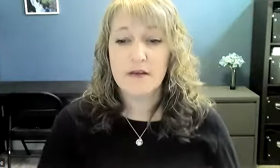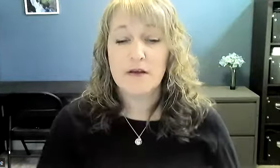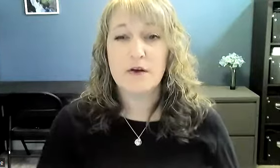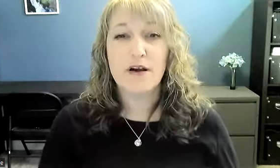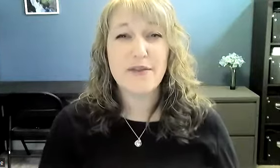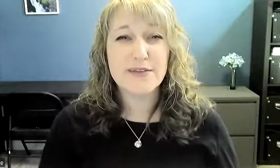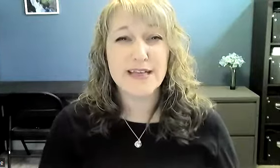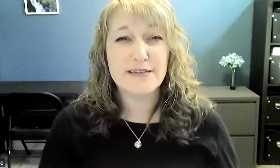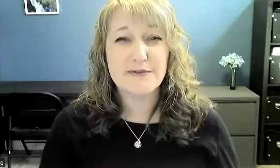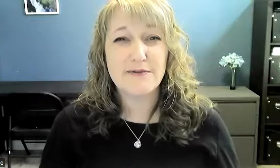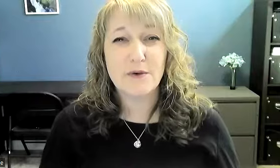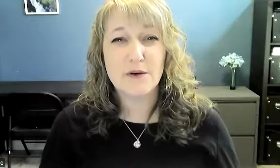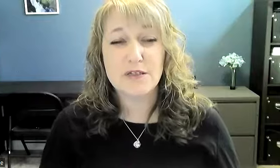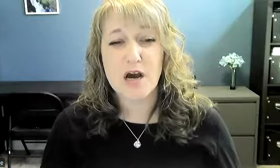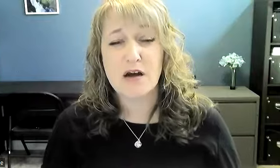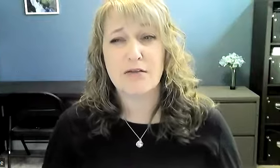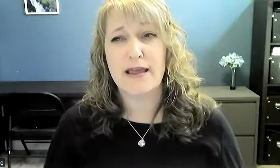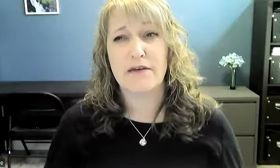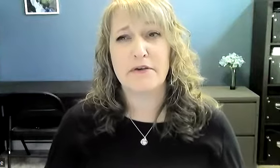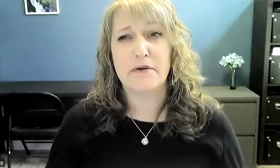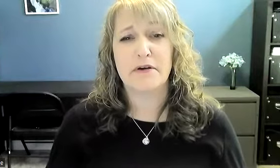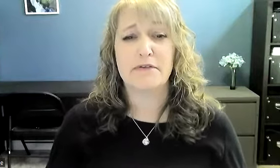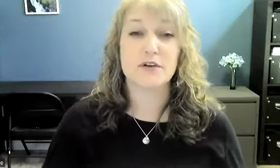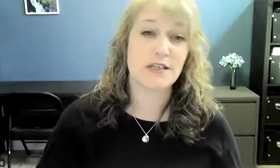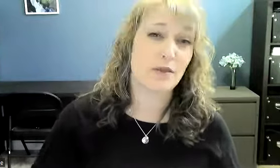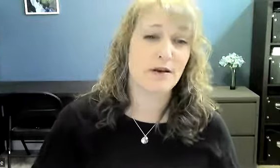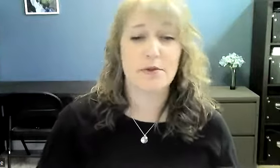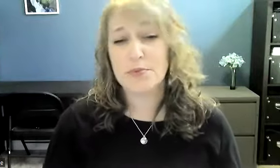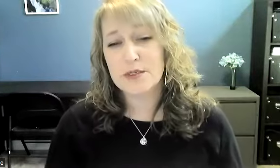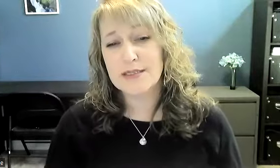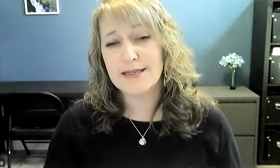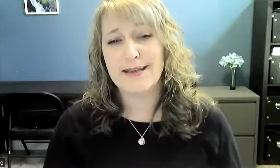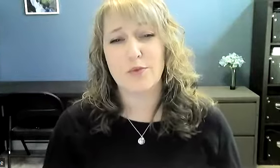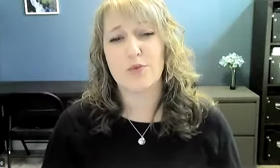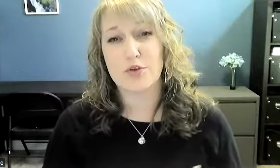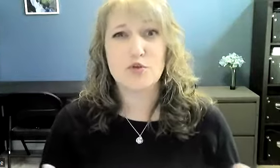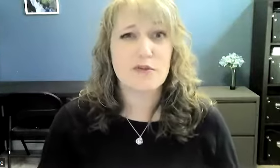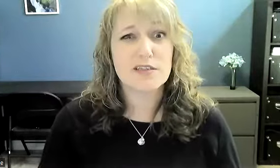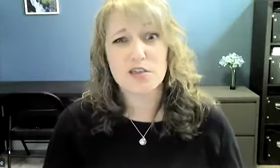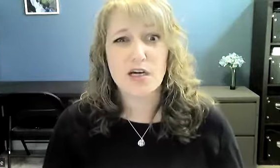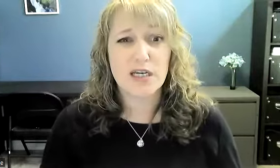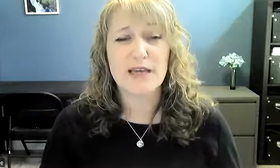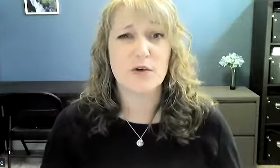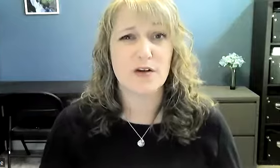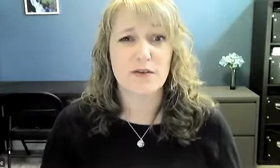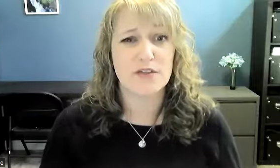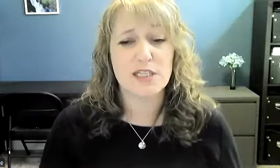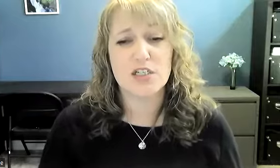There are other signs for talk, like if you're conversing with another person, like the 2 of us are talking, more of a conversation